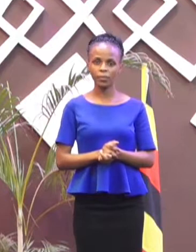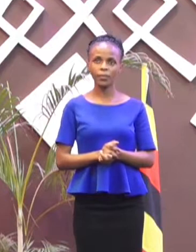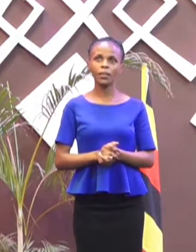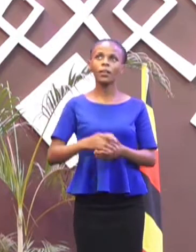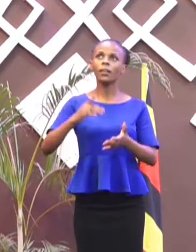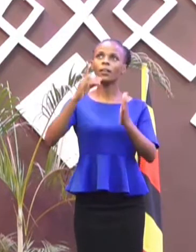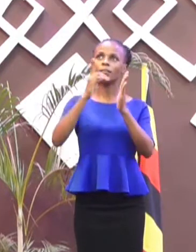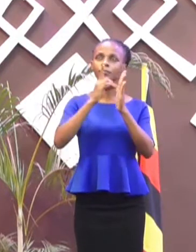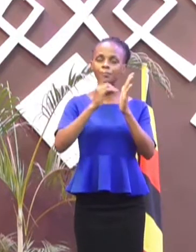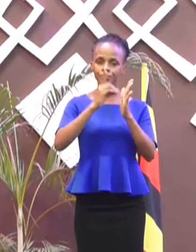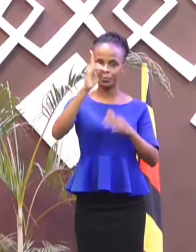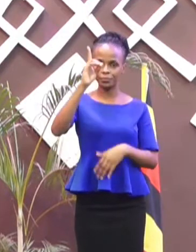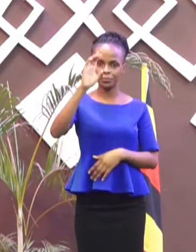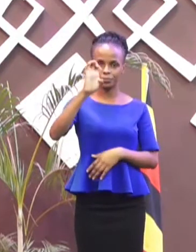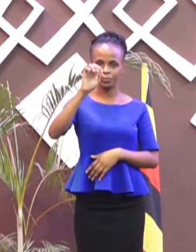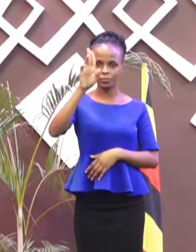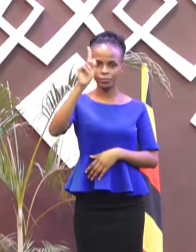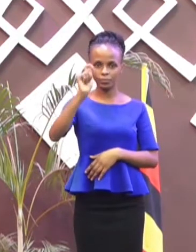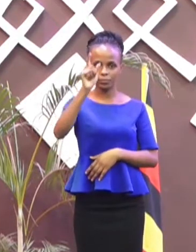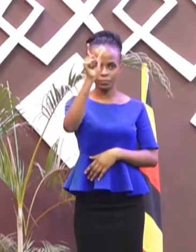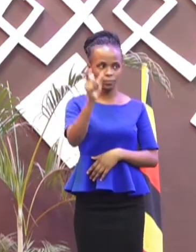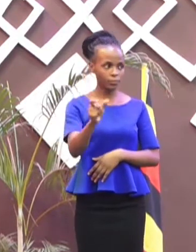Deuteronomy chapter 31